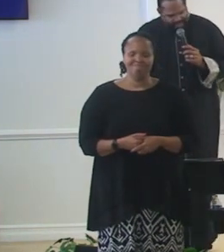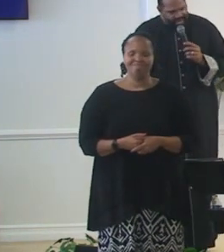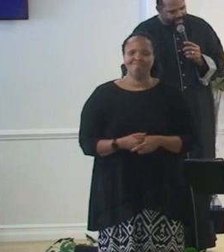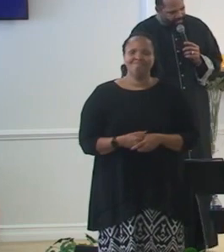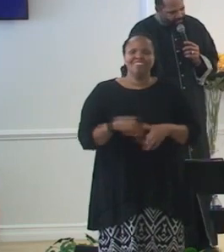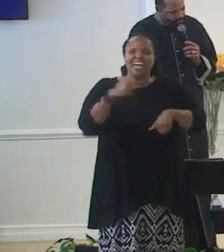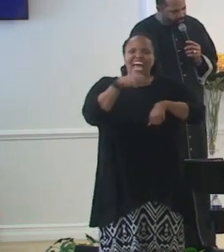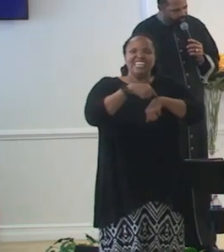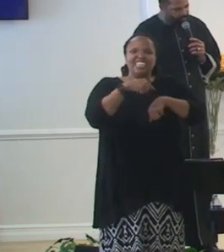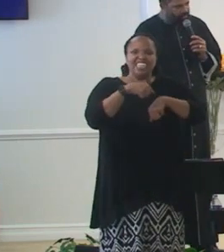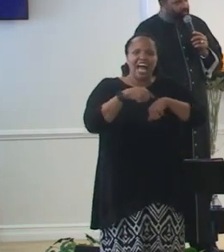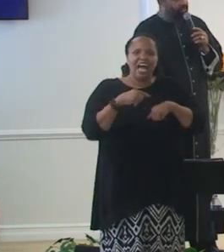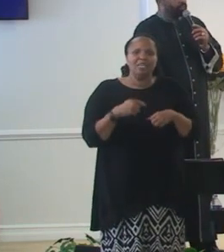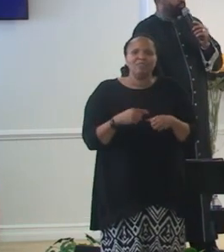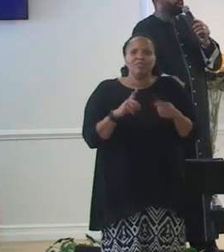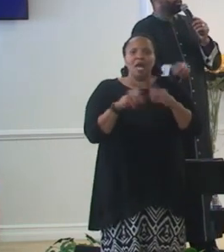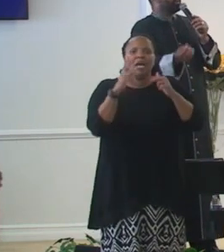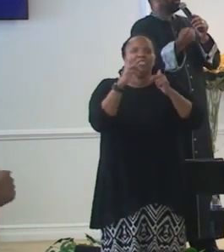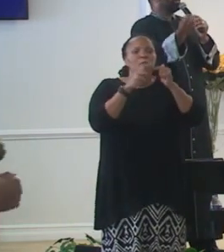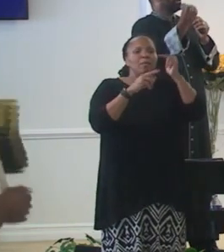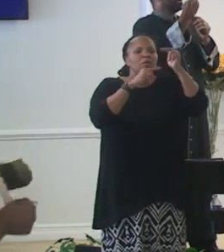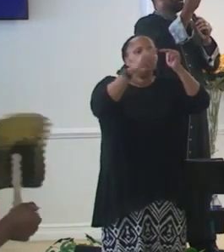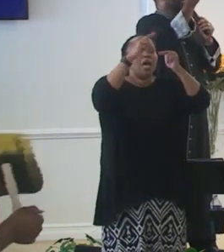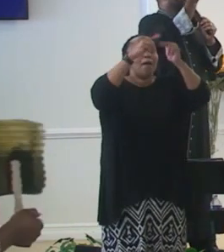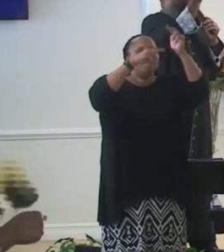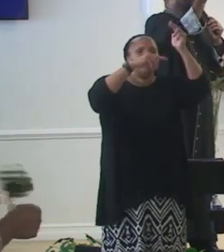And a time to build.